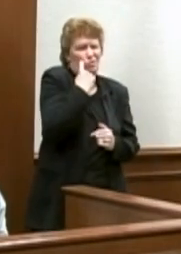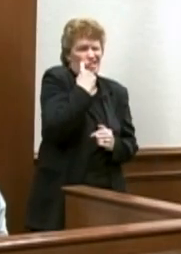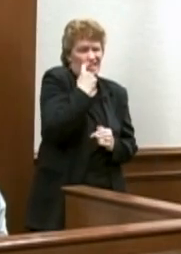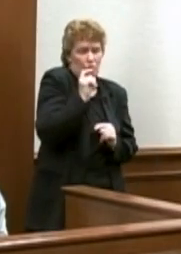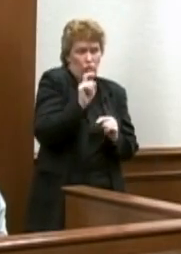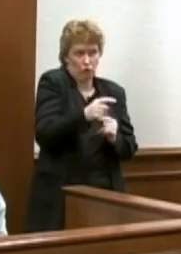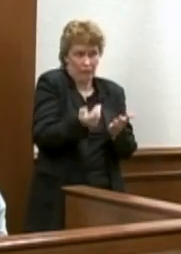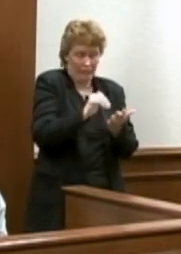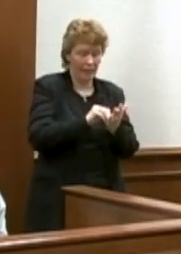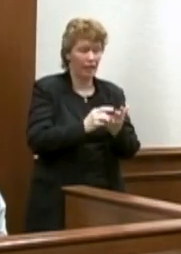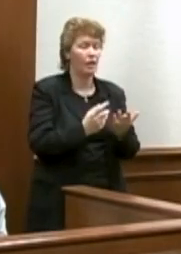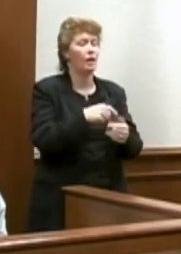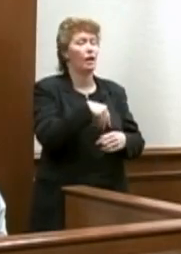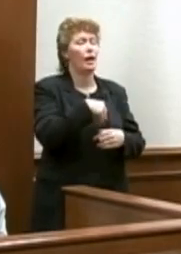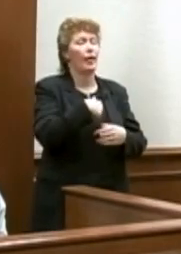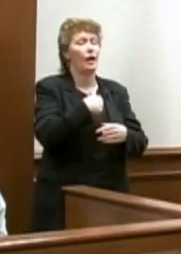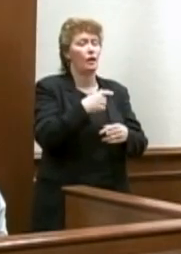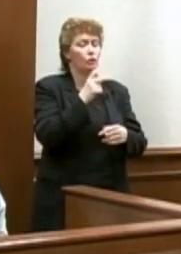together?